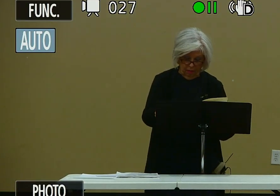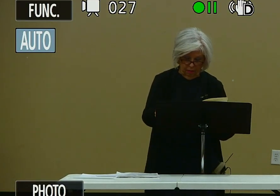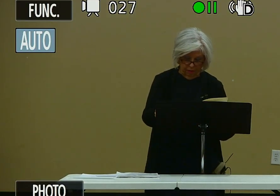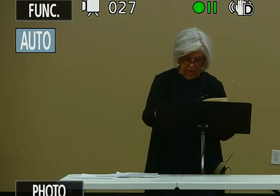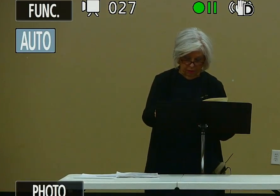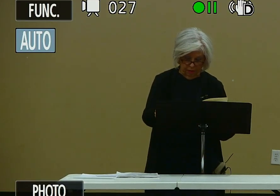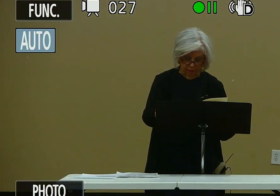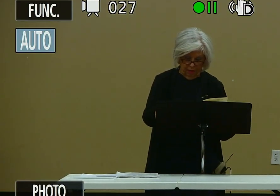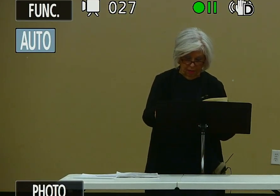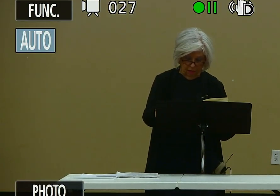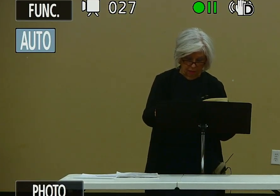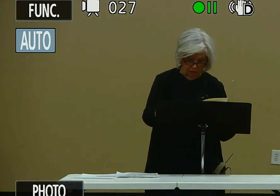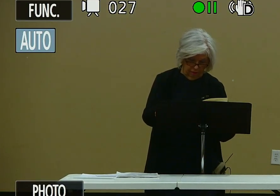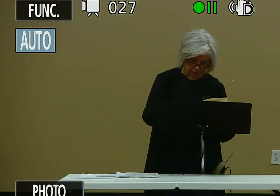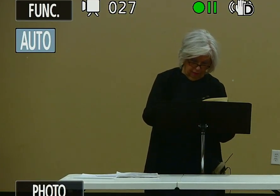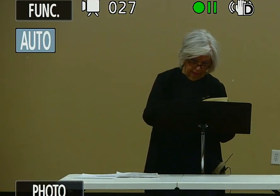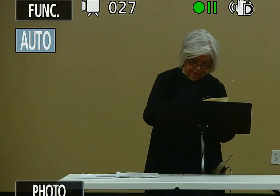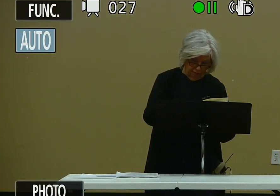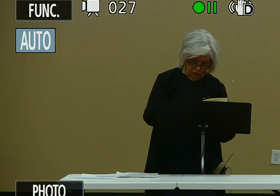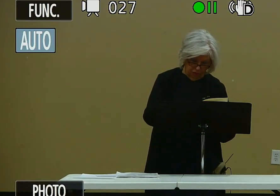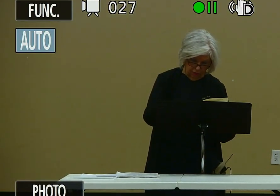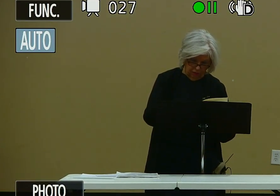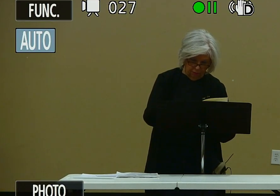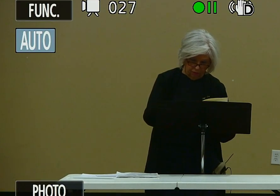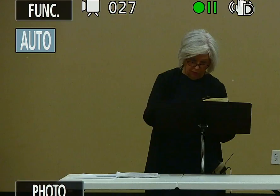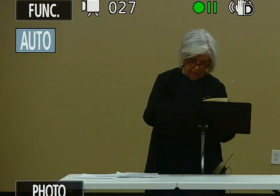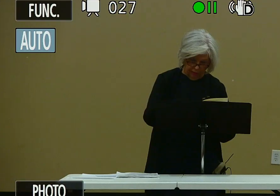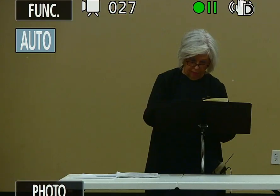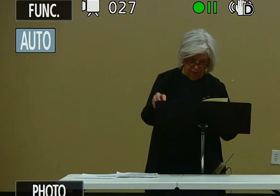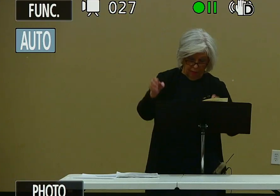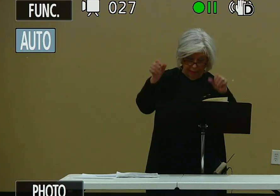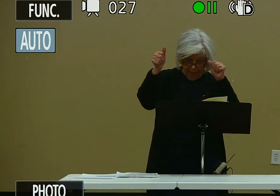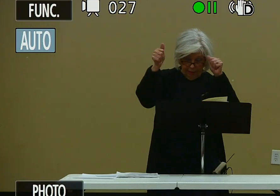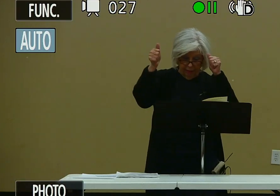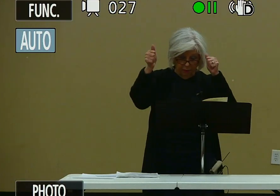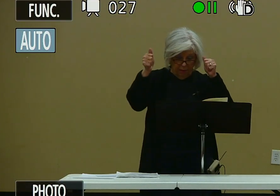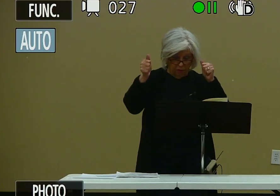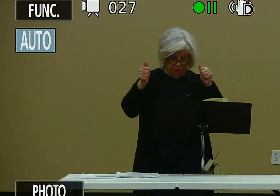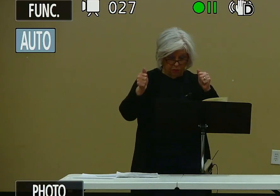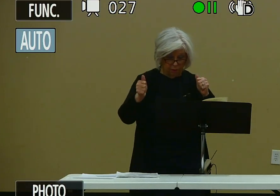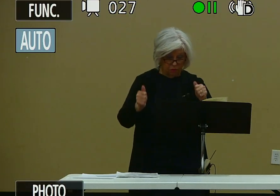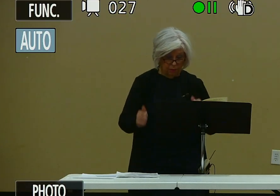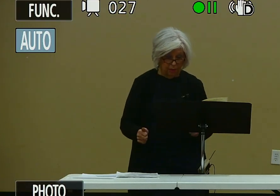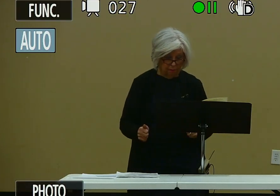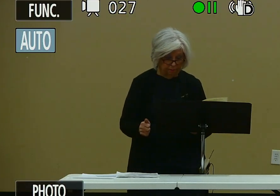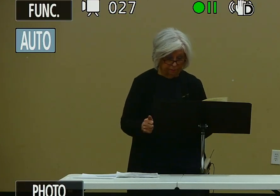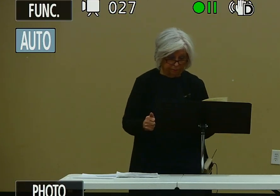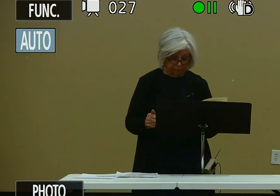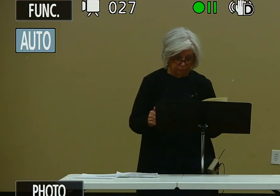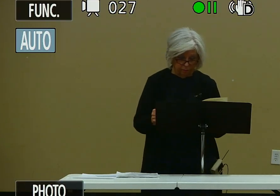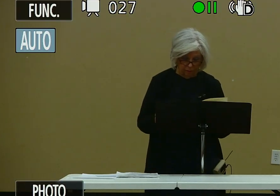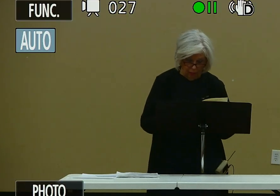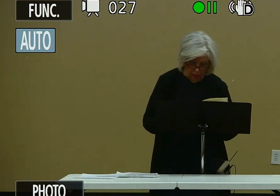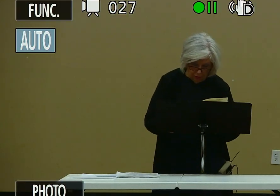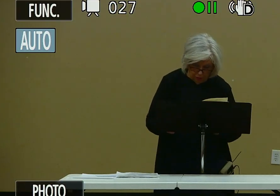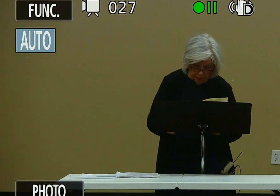Let's see. I didn't give you the synonyms for can. Can, again, the S hands come straight down. Could be